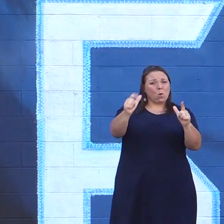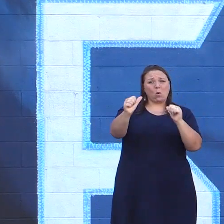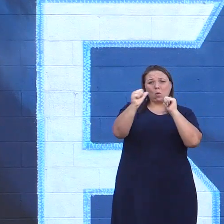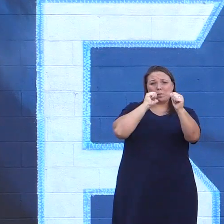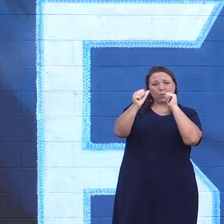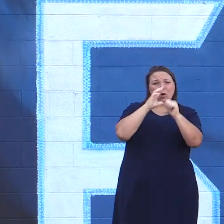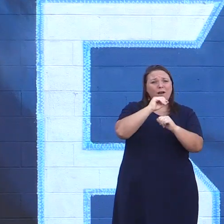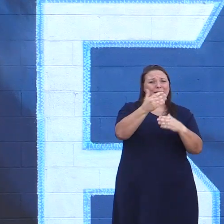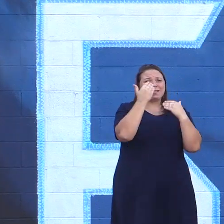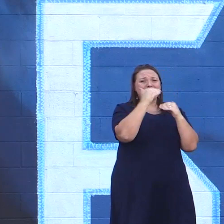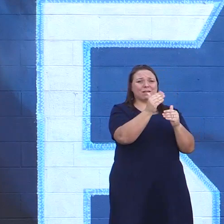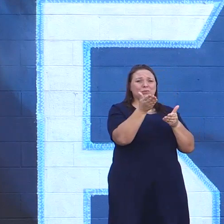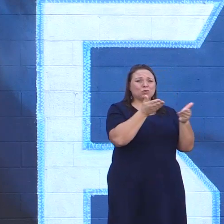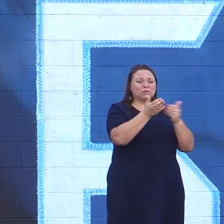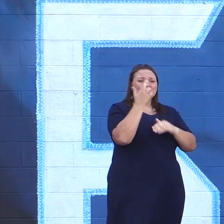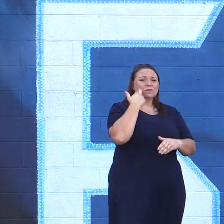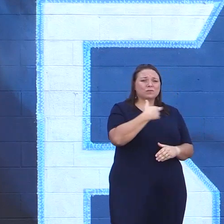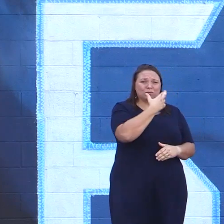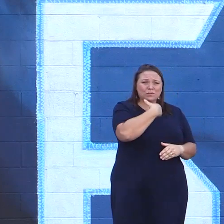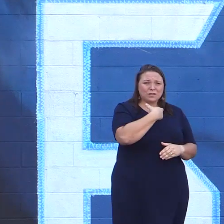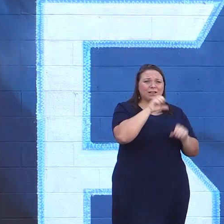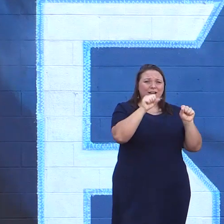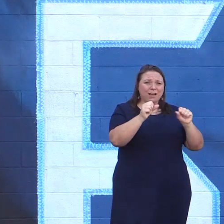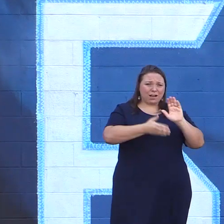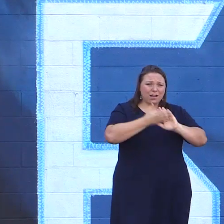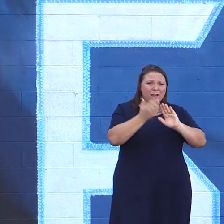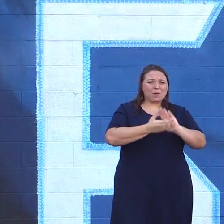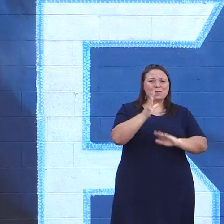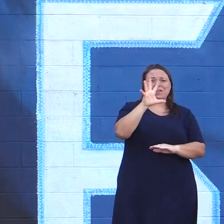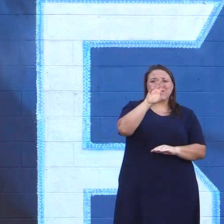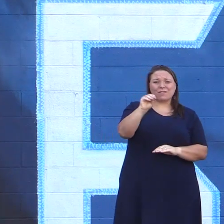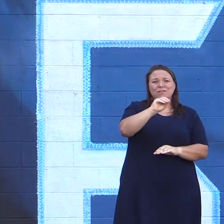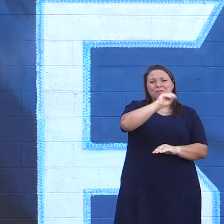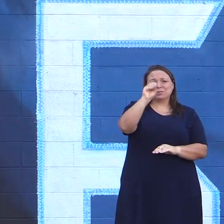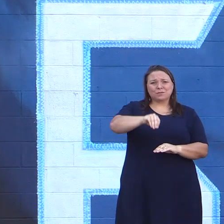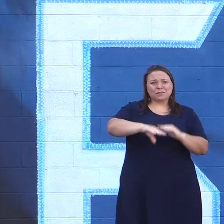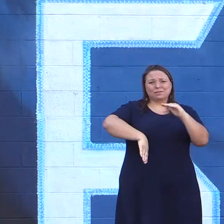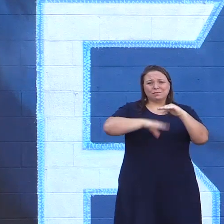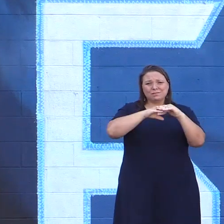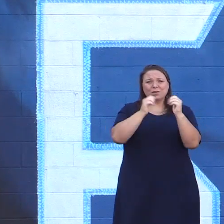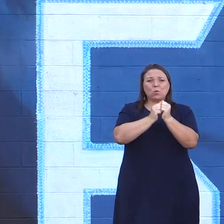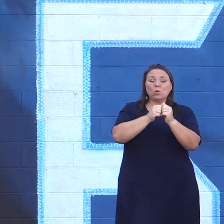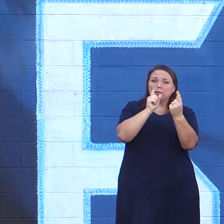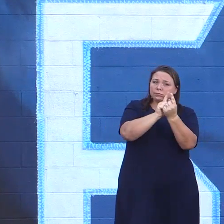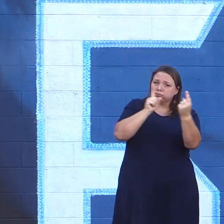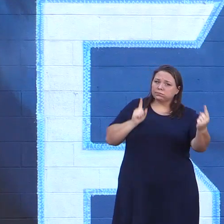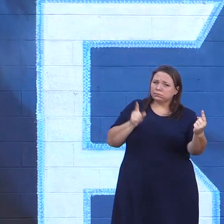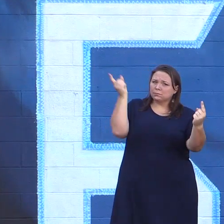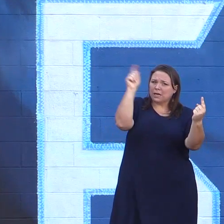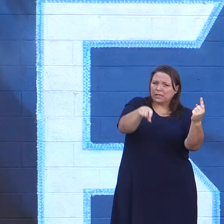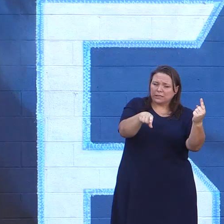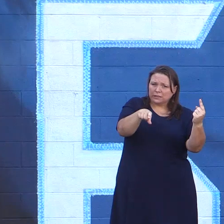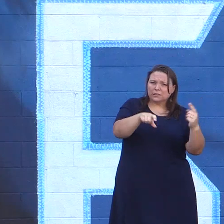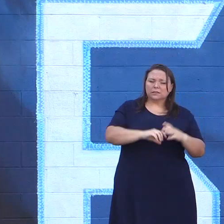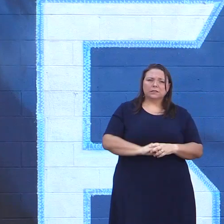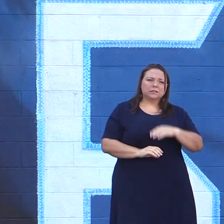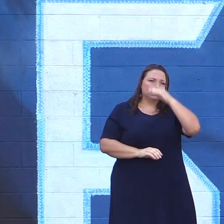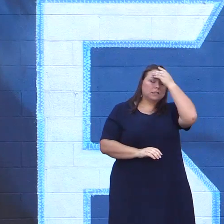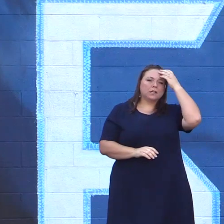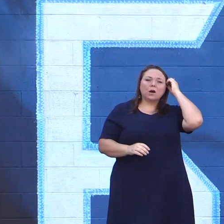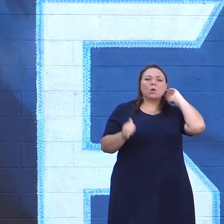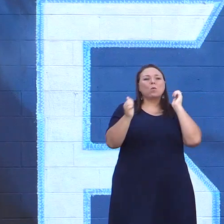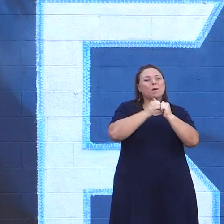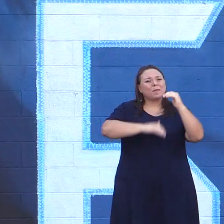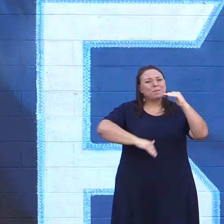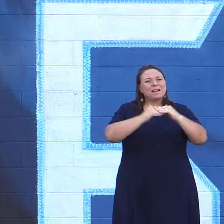limited service restaurants can operate at 50% capacity with social distancing in place, with a